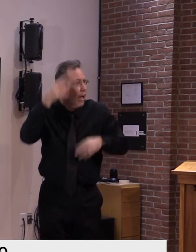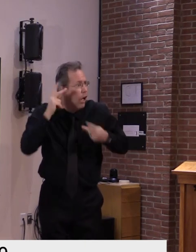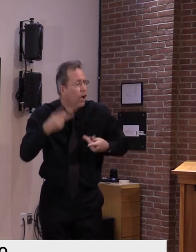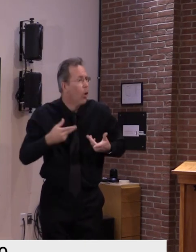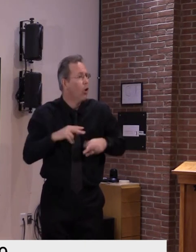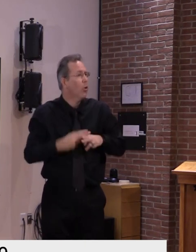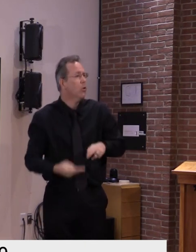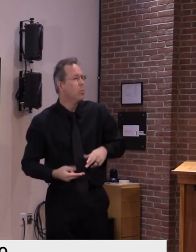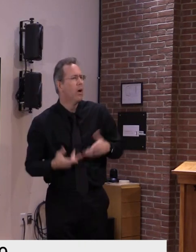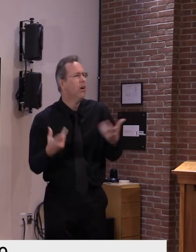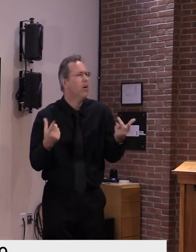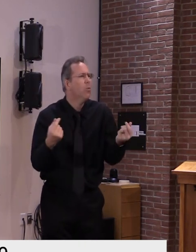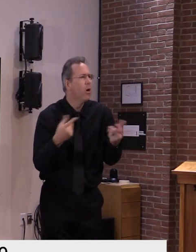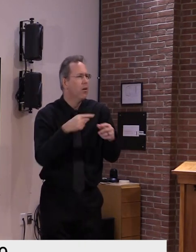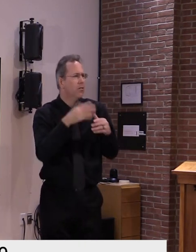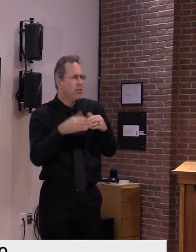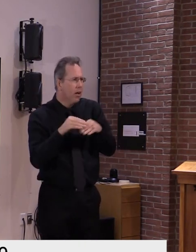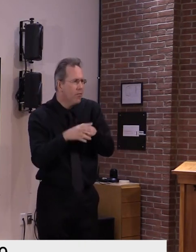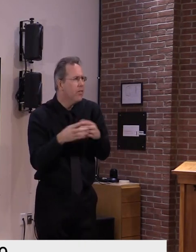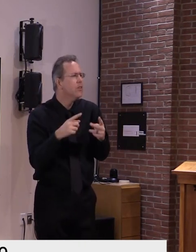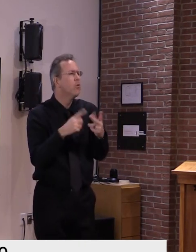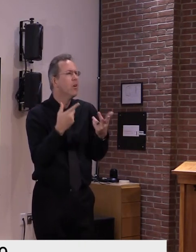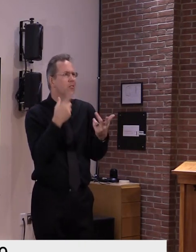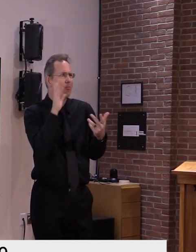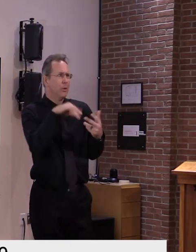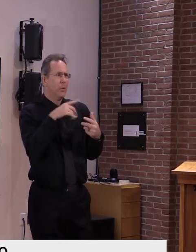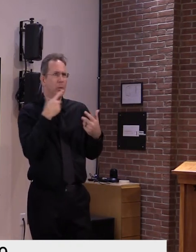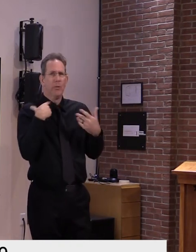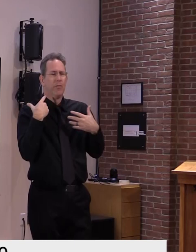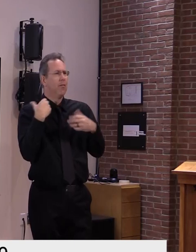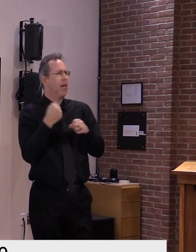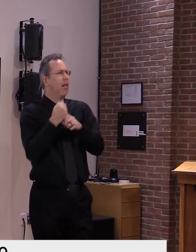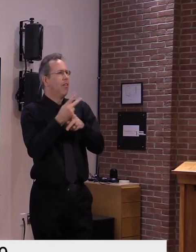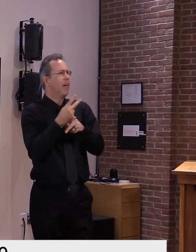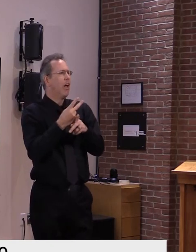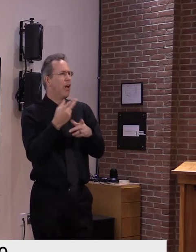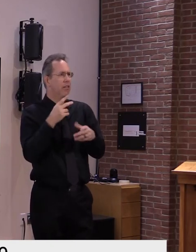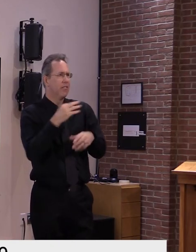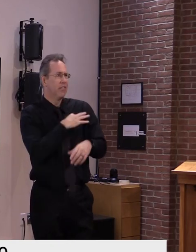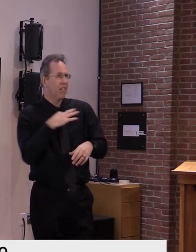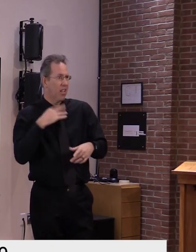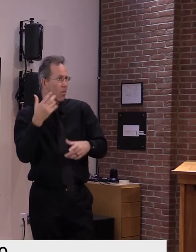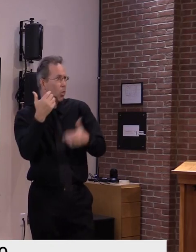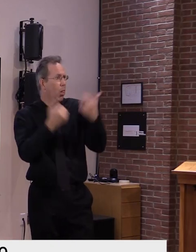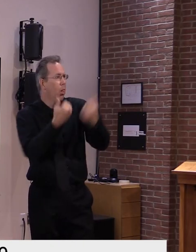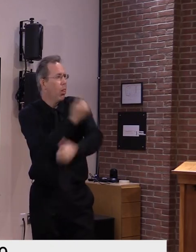it? Will it look like they're getting COVID when they may just be reacting to the vaccine?